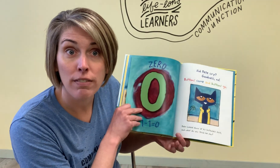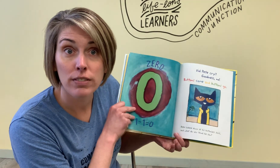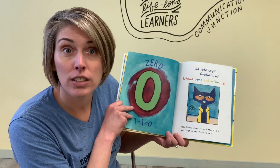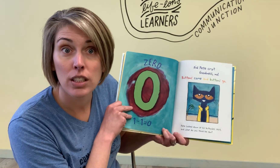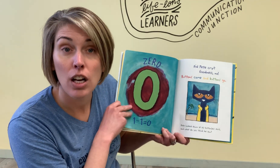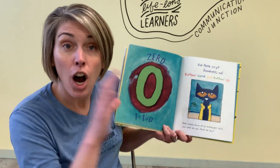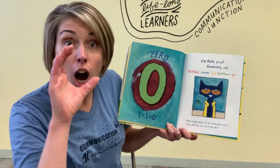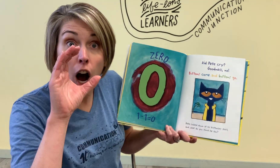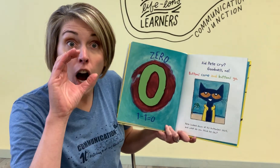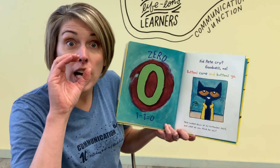left?